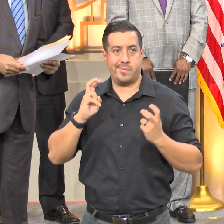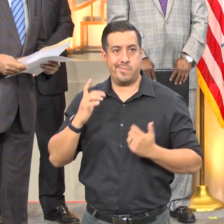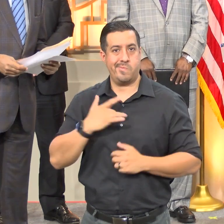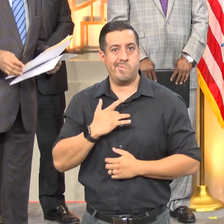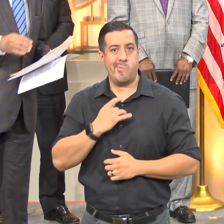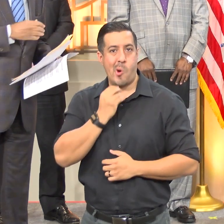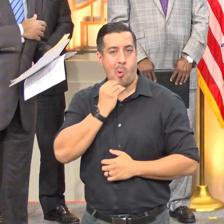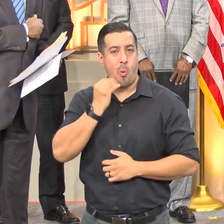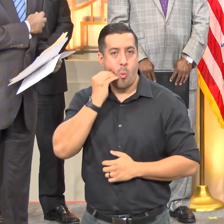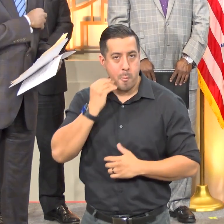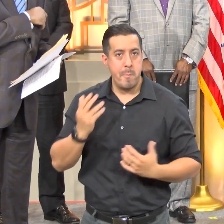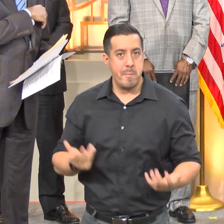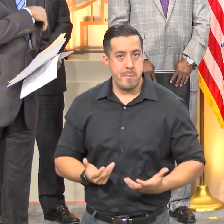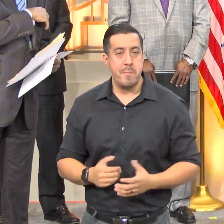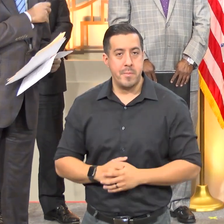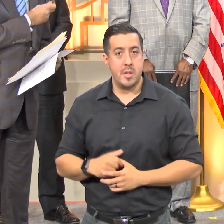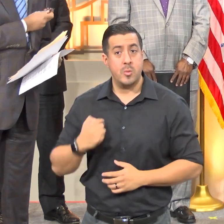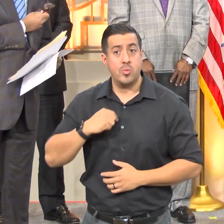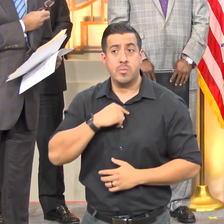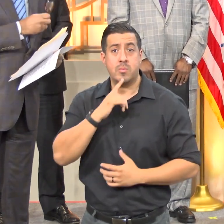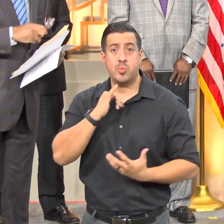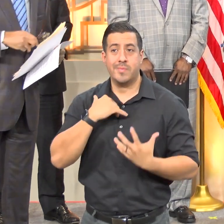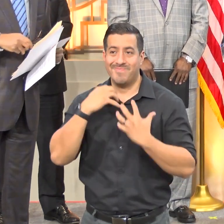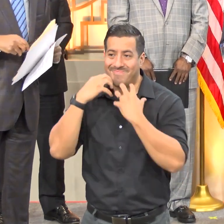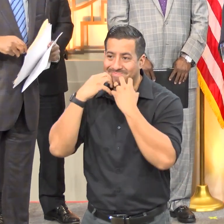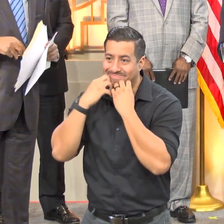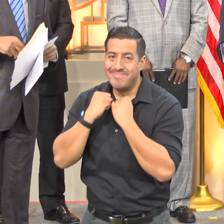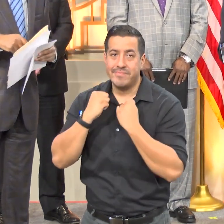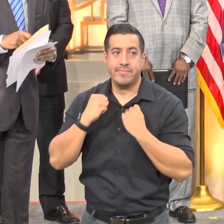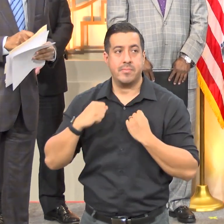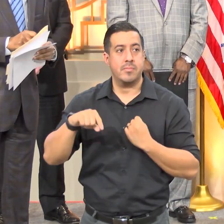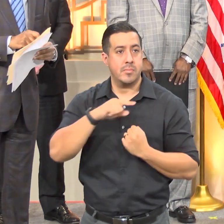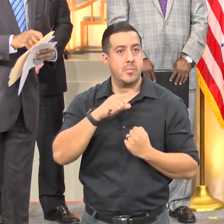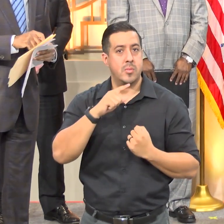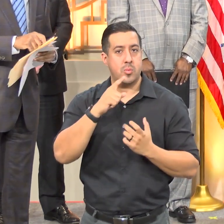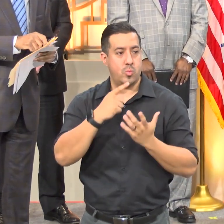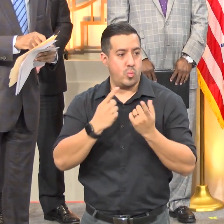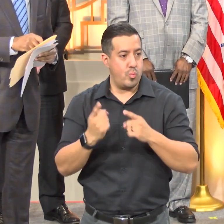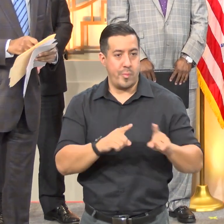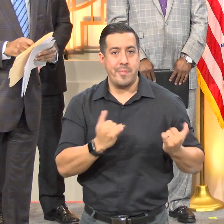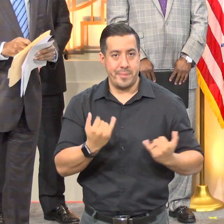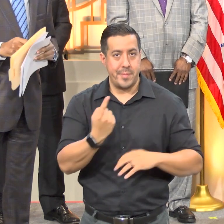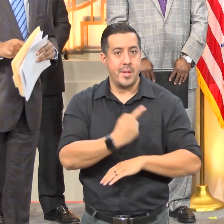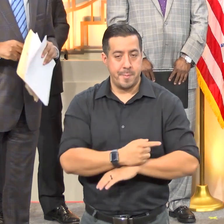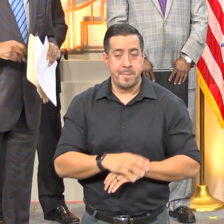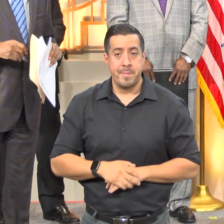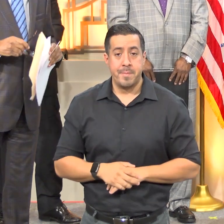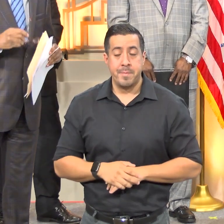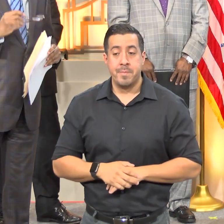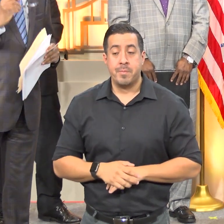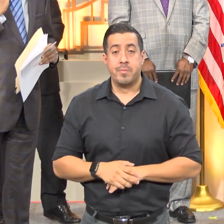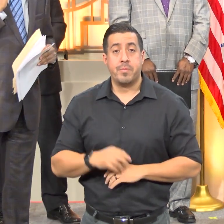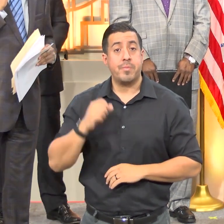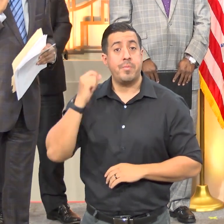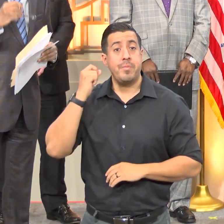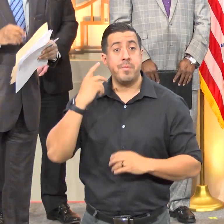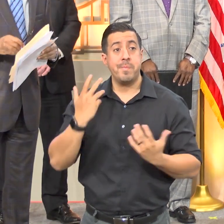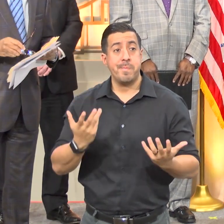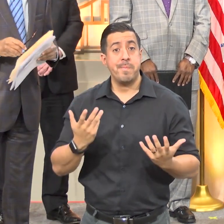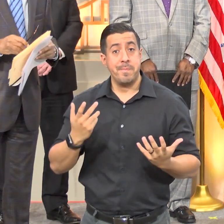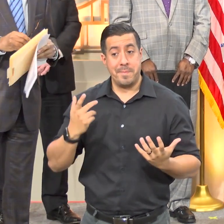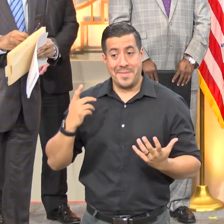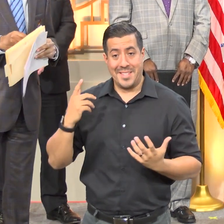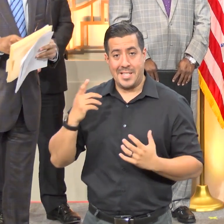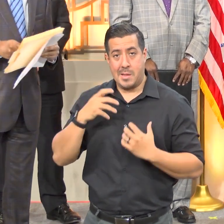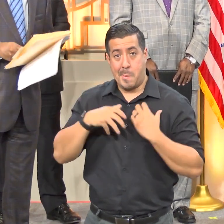It's our home, and we care about everything that takes place here. However, as the mayor